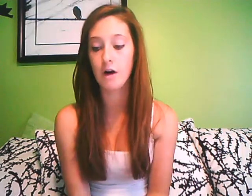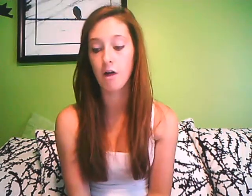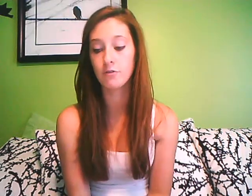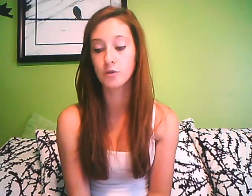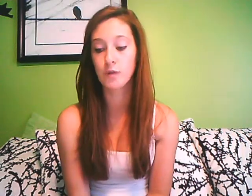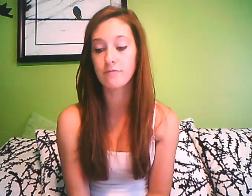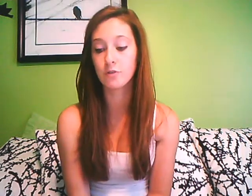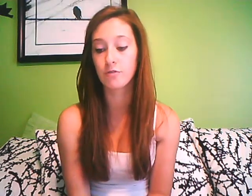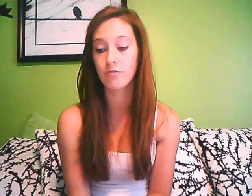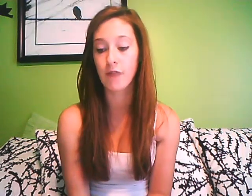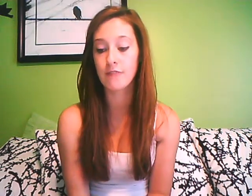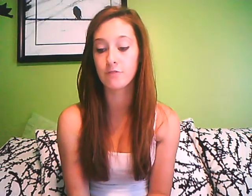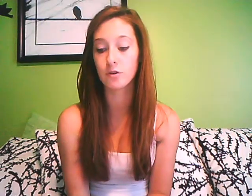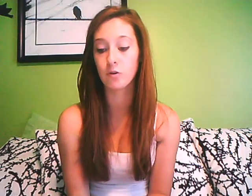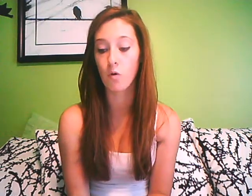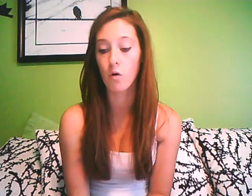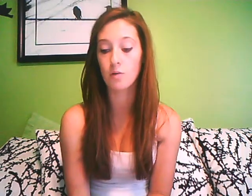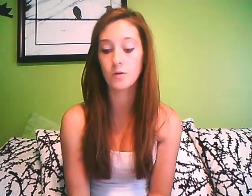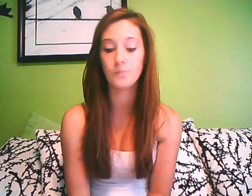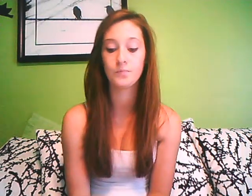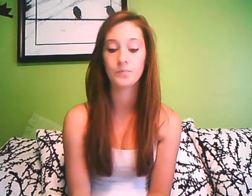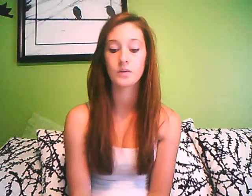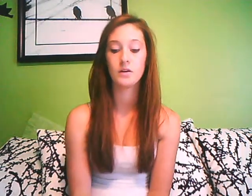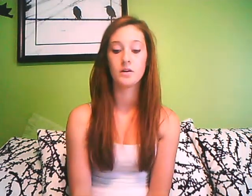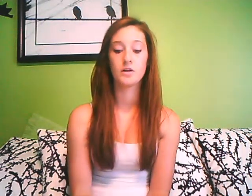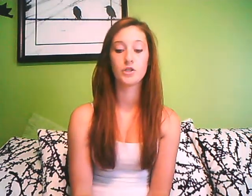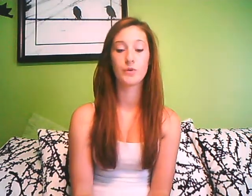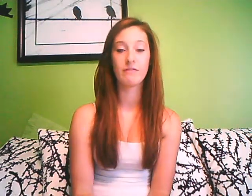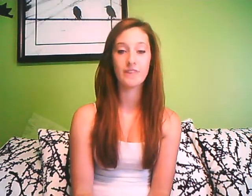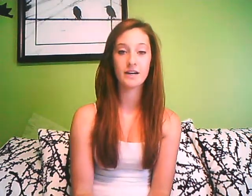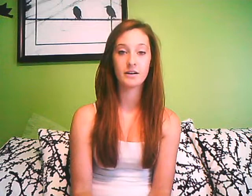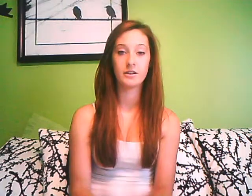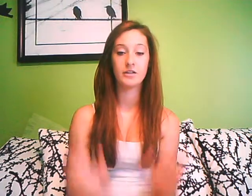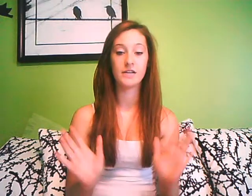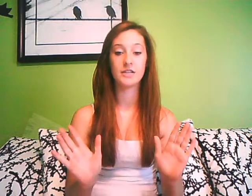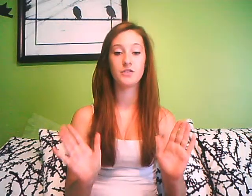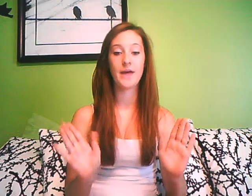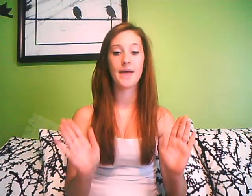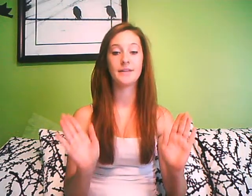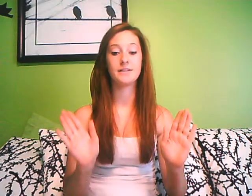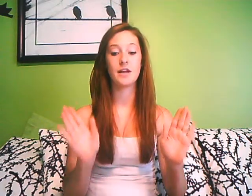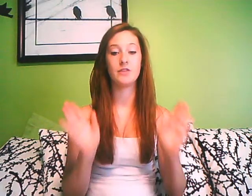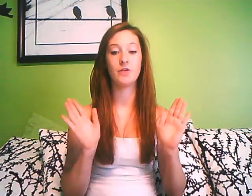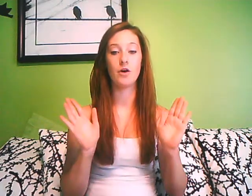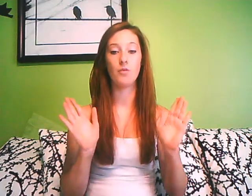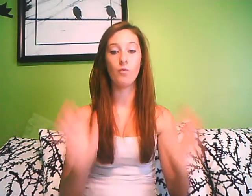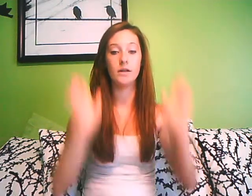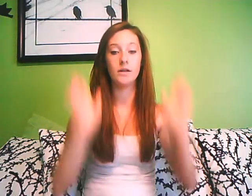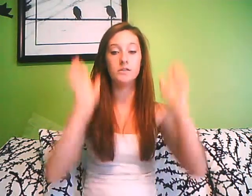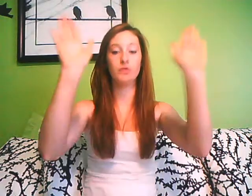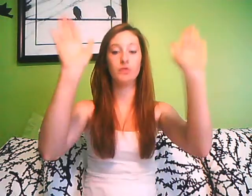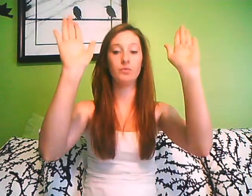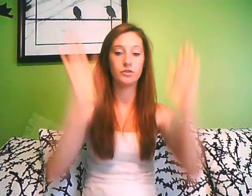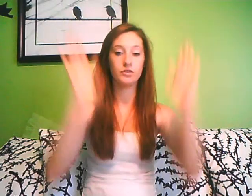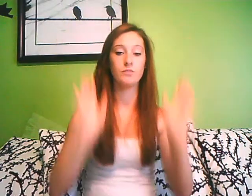awful, dreadful, frightful, or horrible. Terrific, you take two hands and you go 1, 2. So you bring it